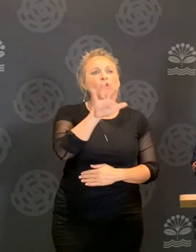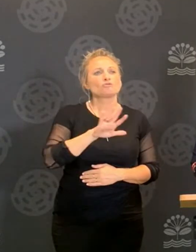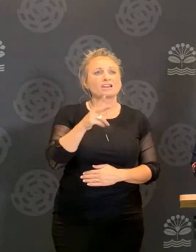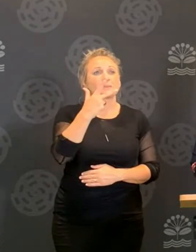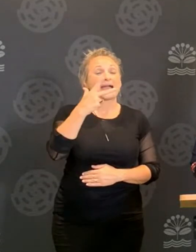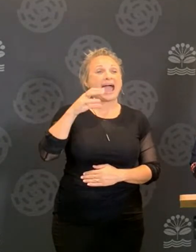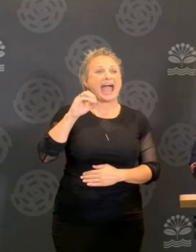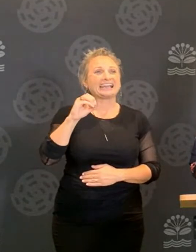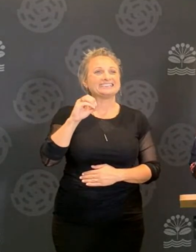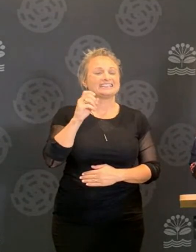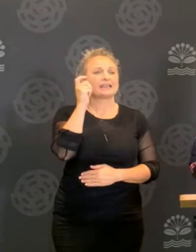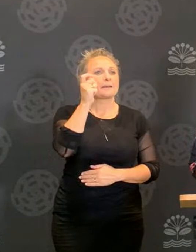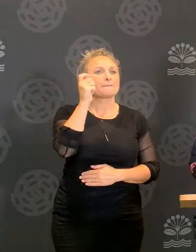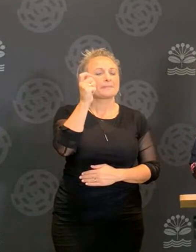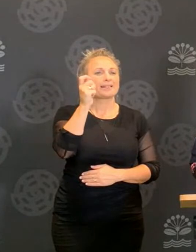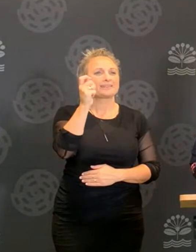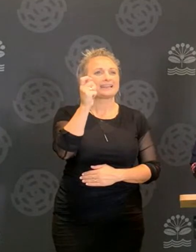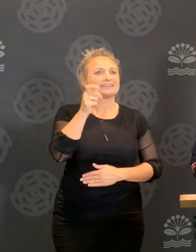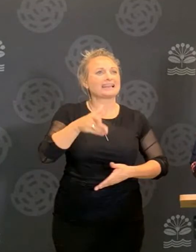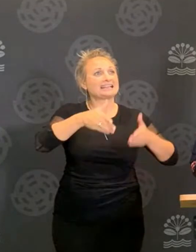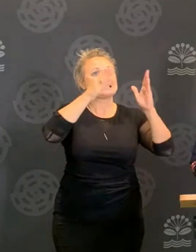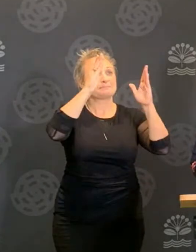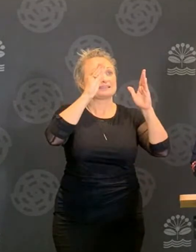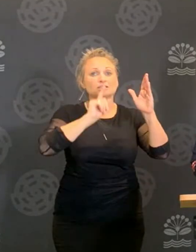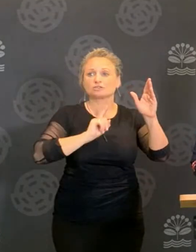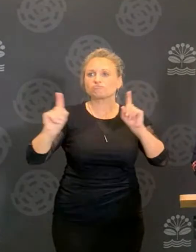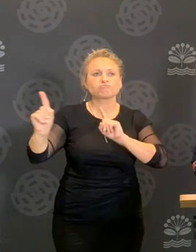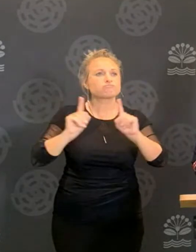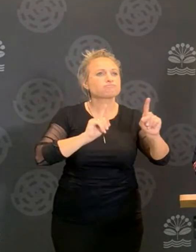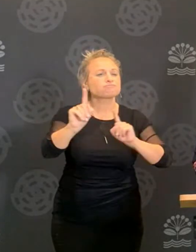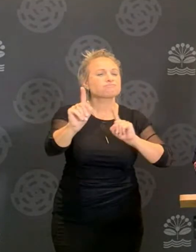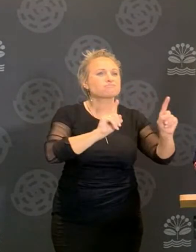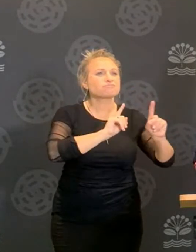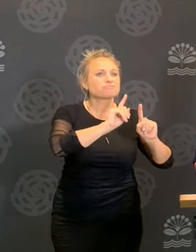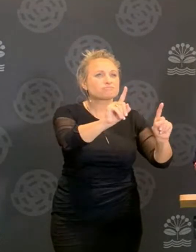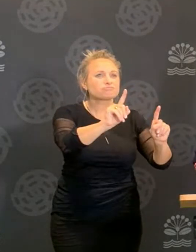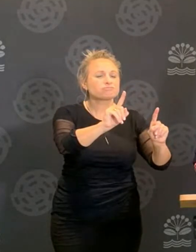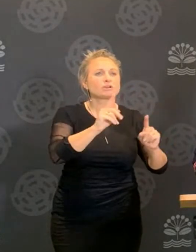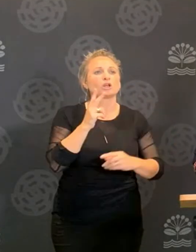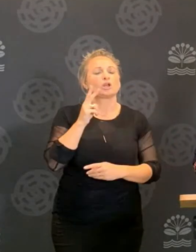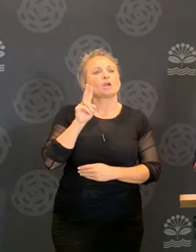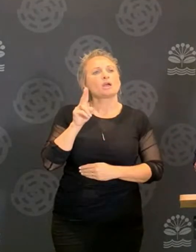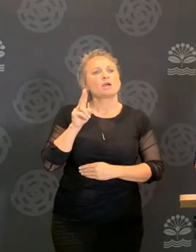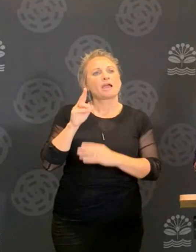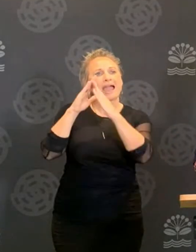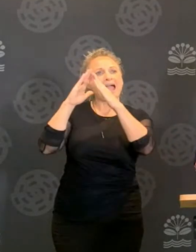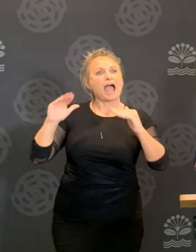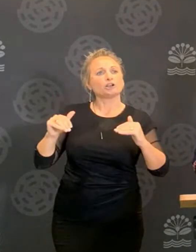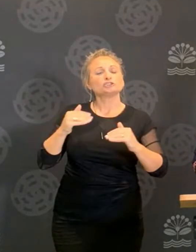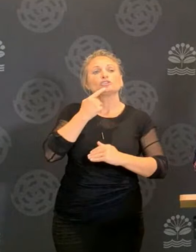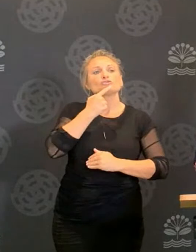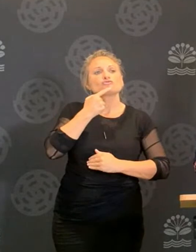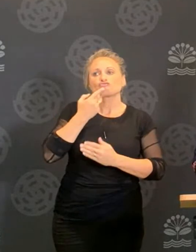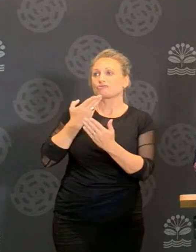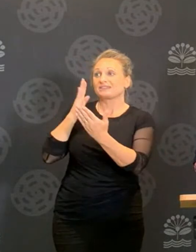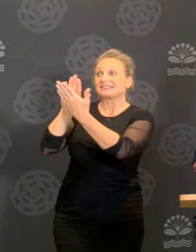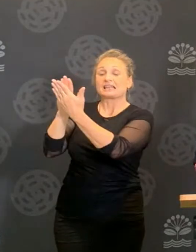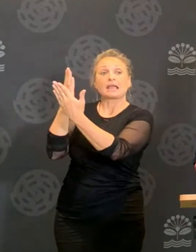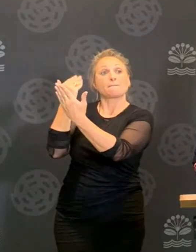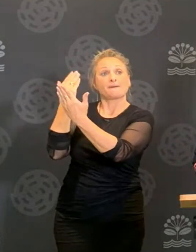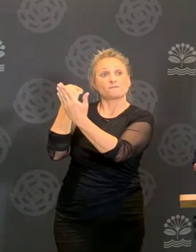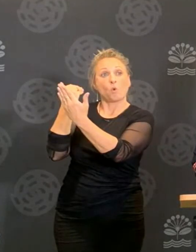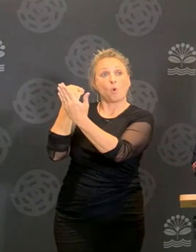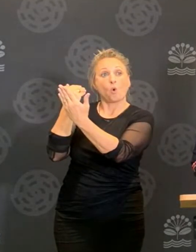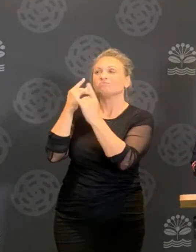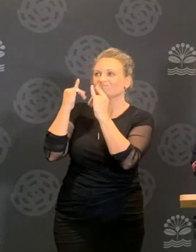80 building inspectors out again on the ground today, revisiting some red placarded properties and just picking up any extras that have